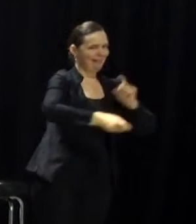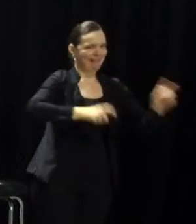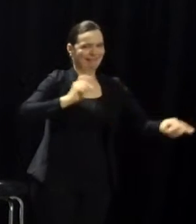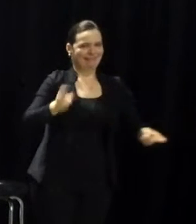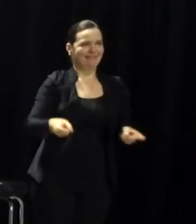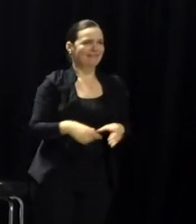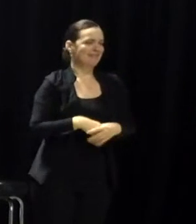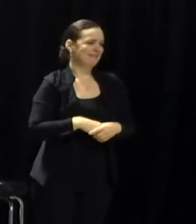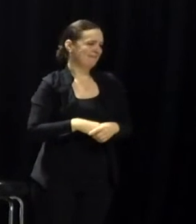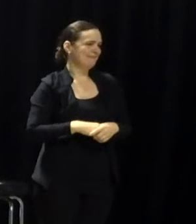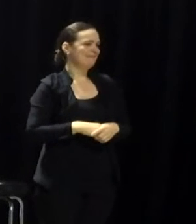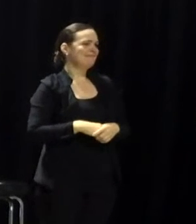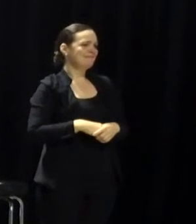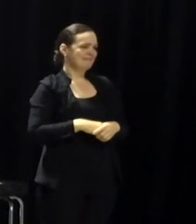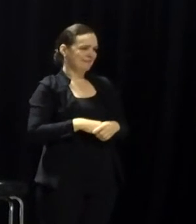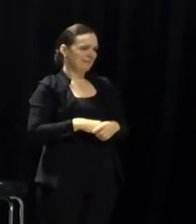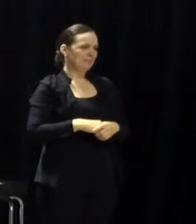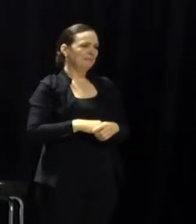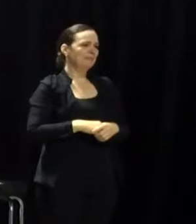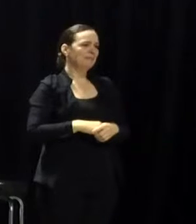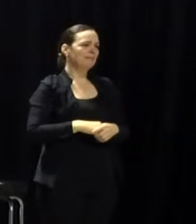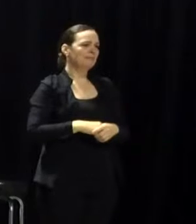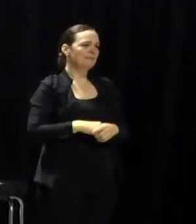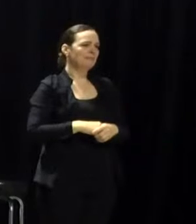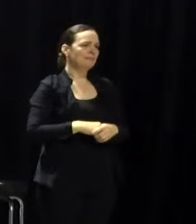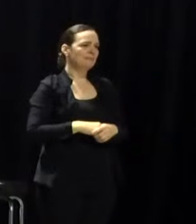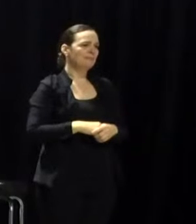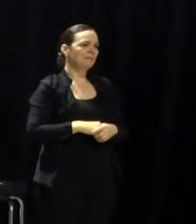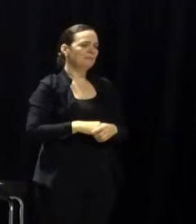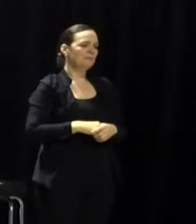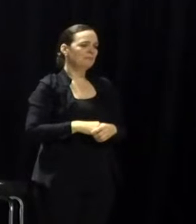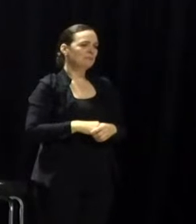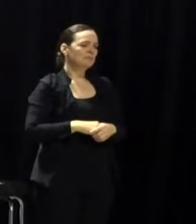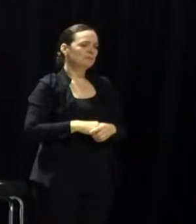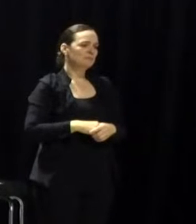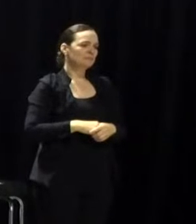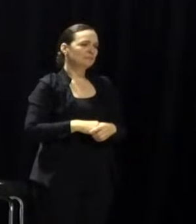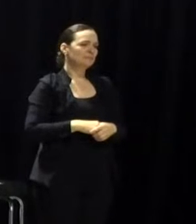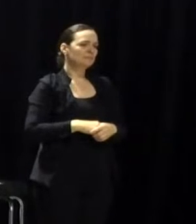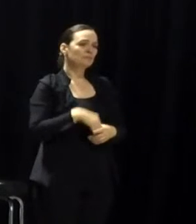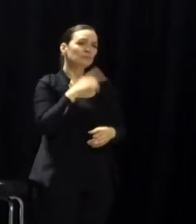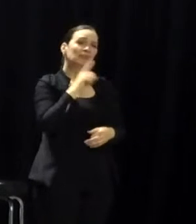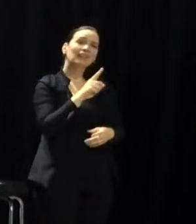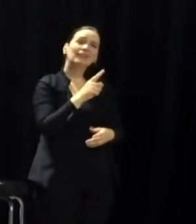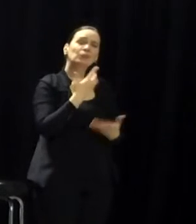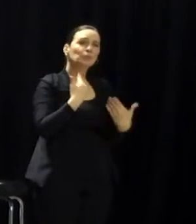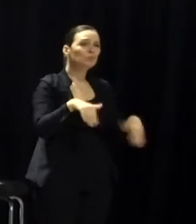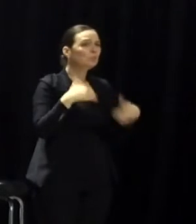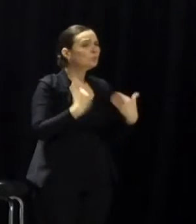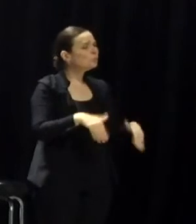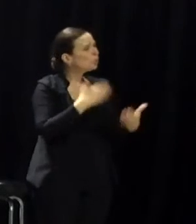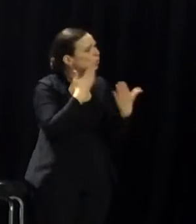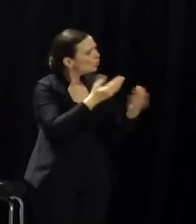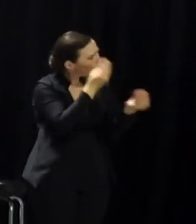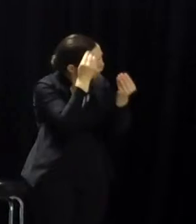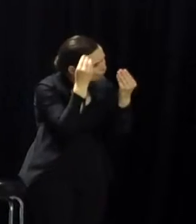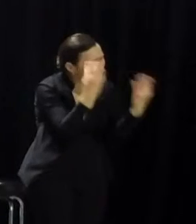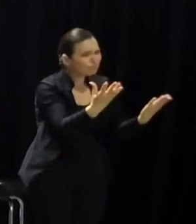in these buildings for the most part. And so, again, that's very good news out of the 327.